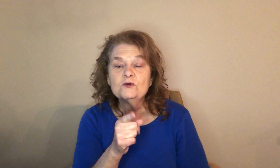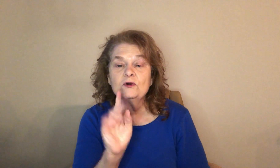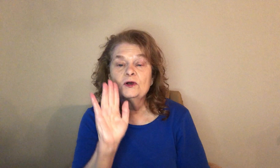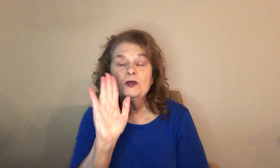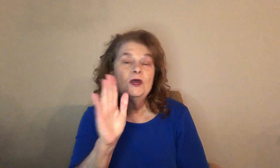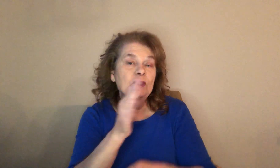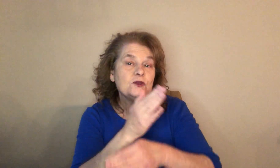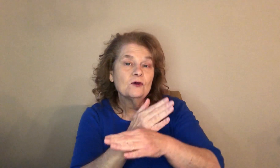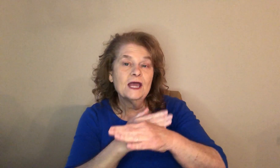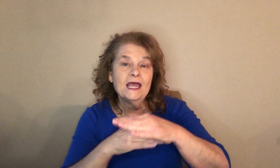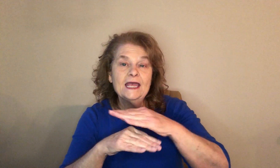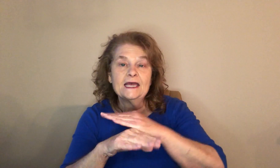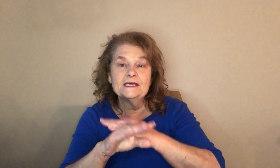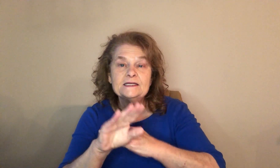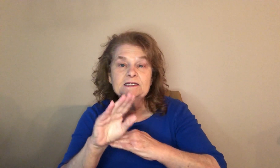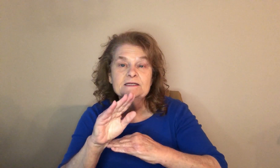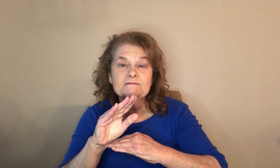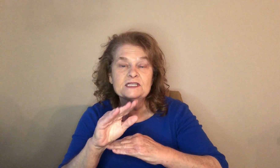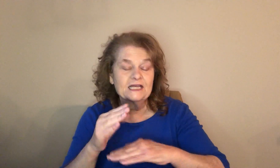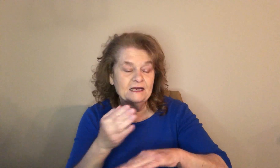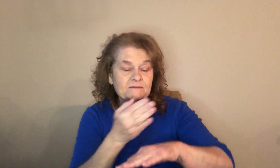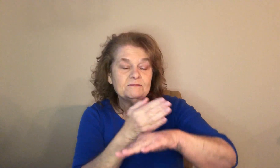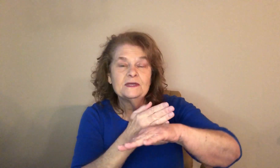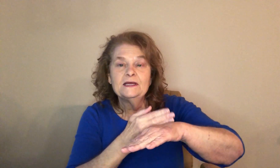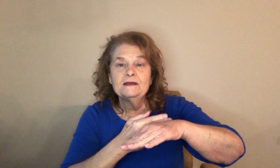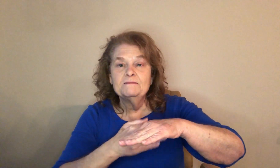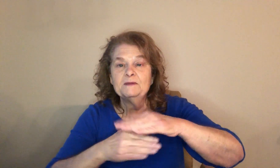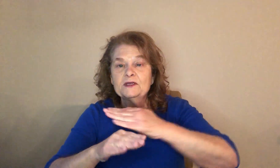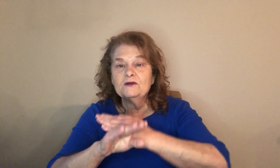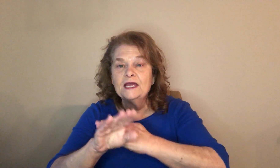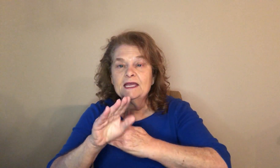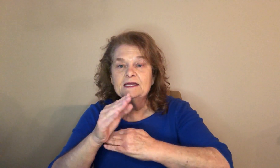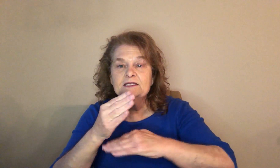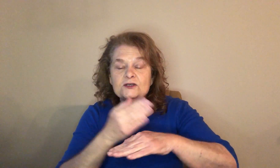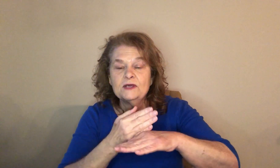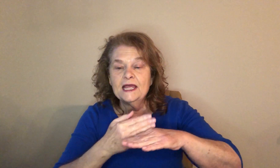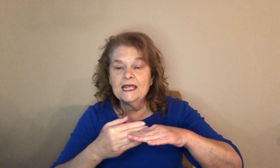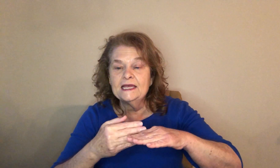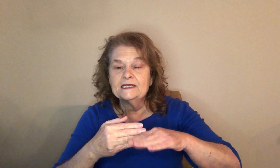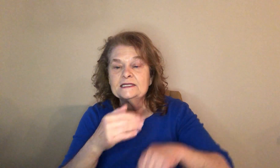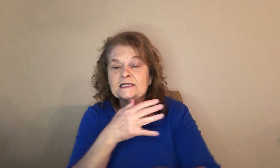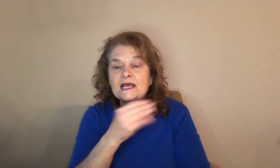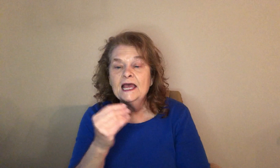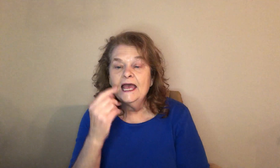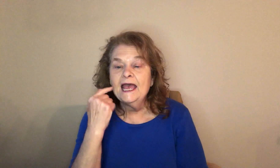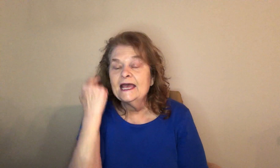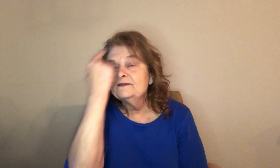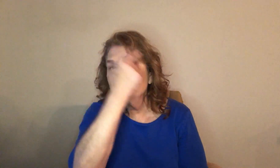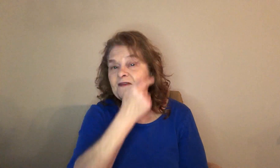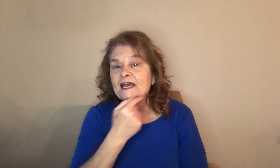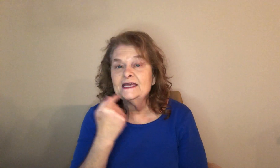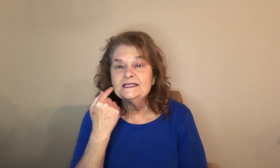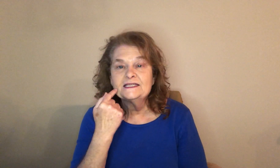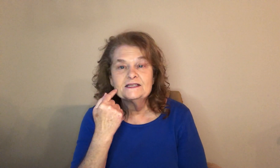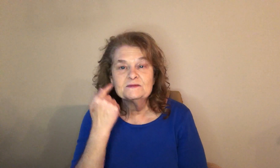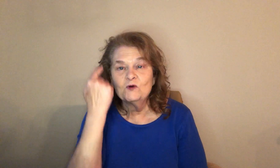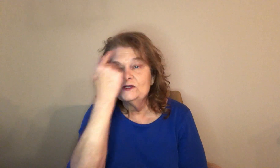sure your hands, just kind of mimic your hands and face, just point to